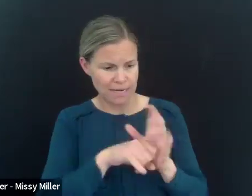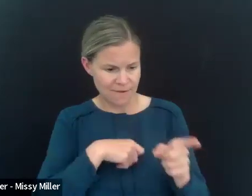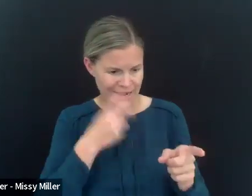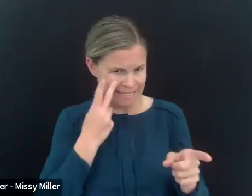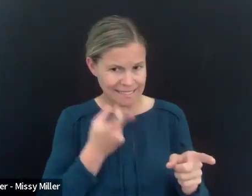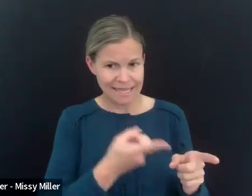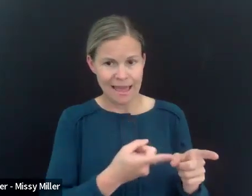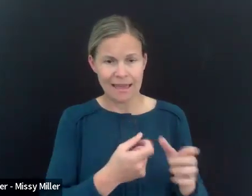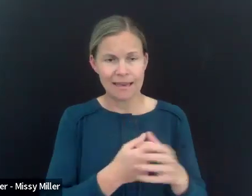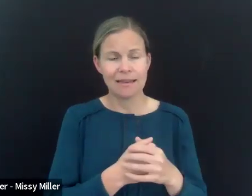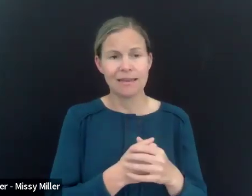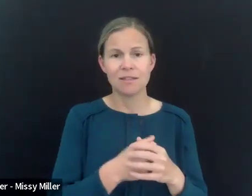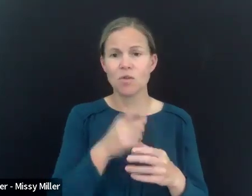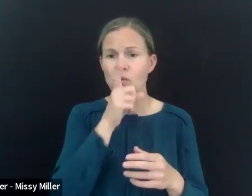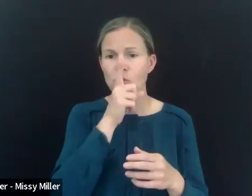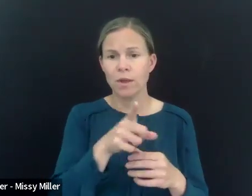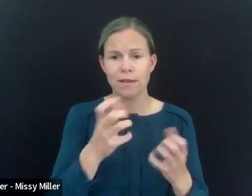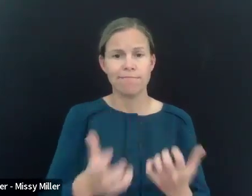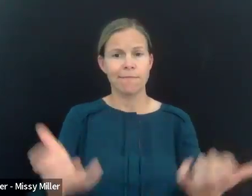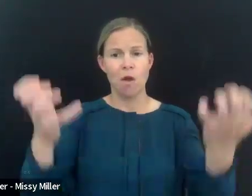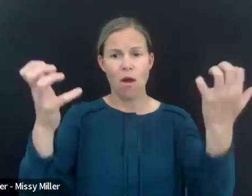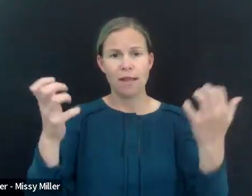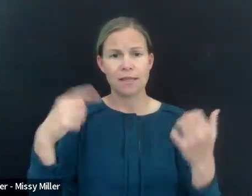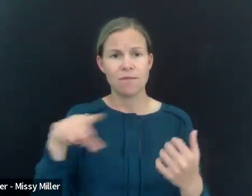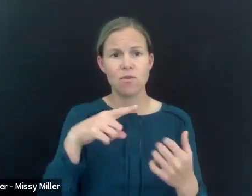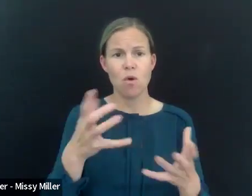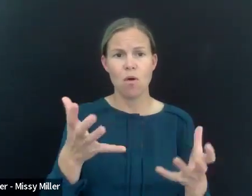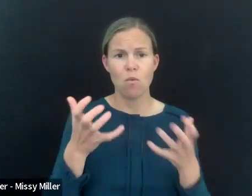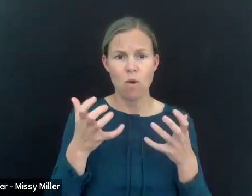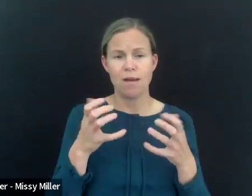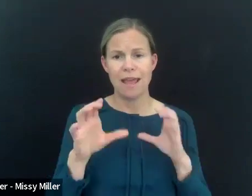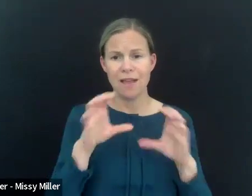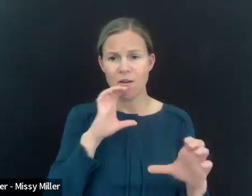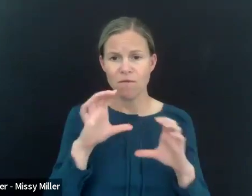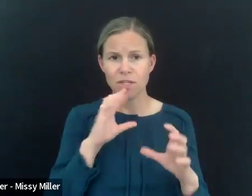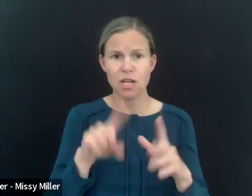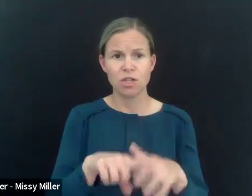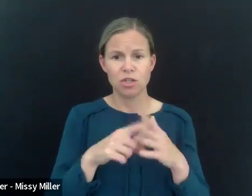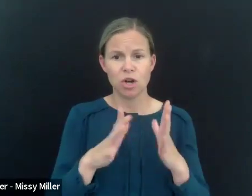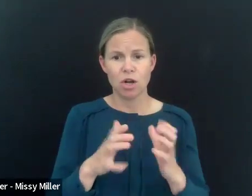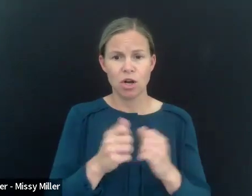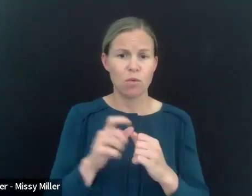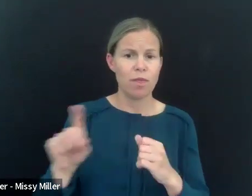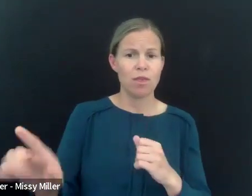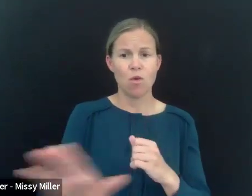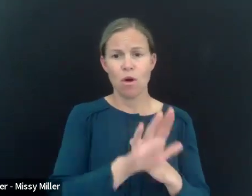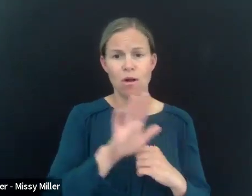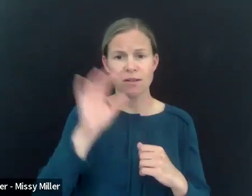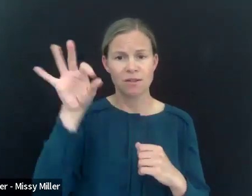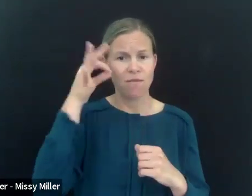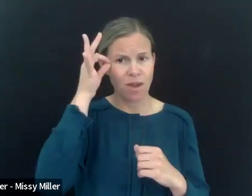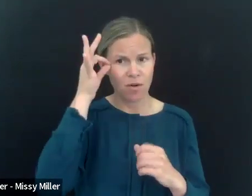just put out to our audience, if you want a conversation starter with your federal representative or senator, with